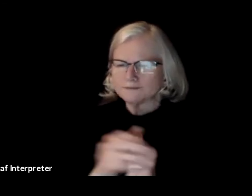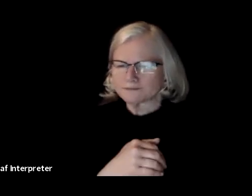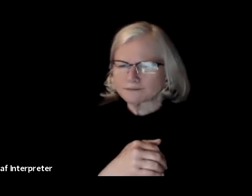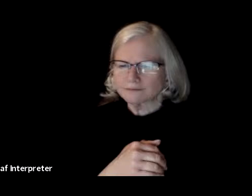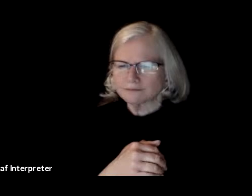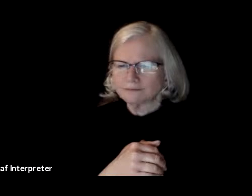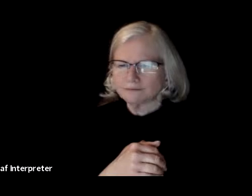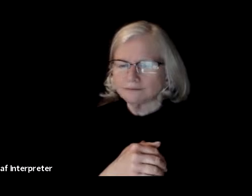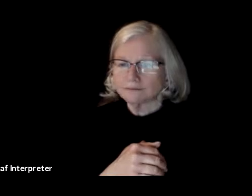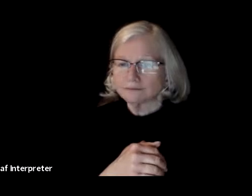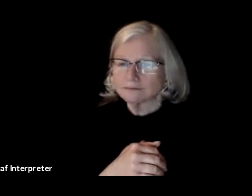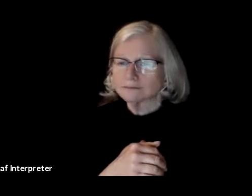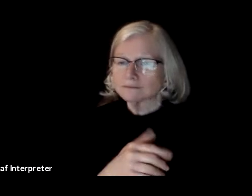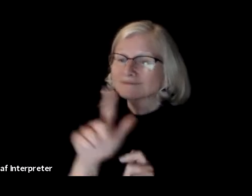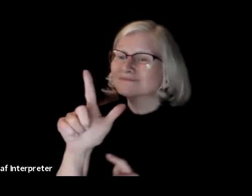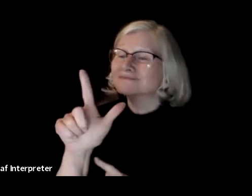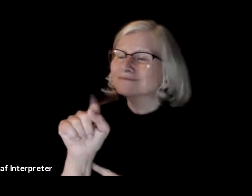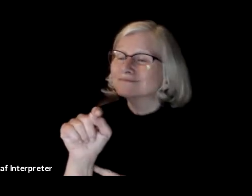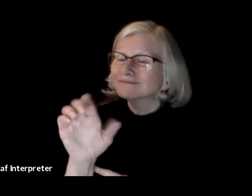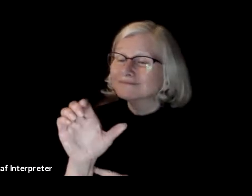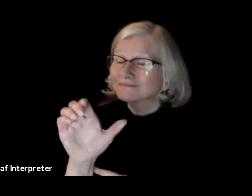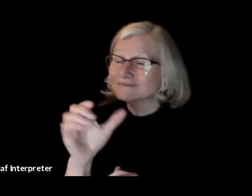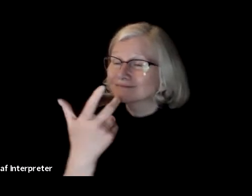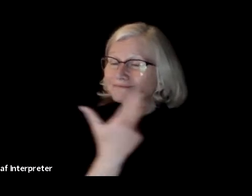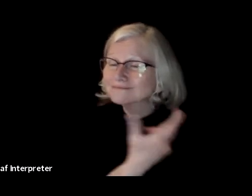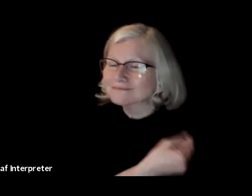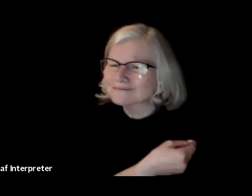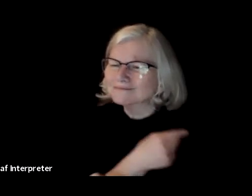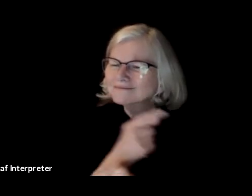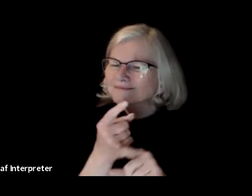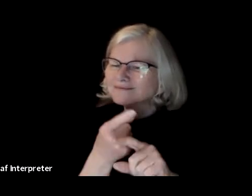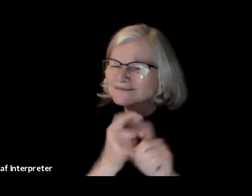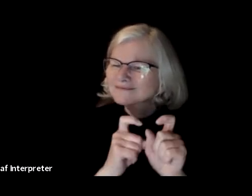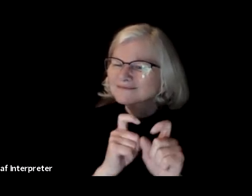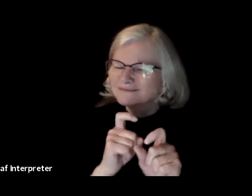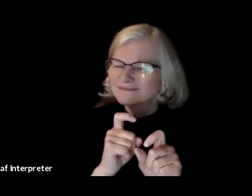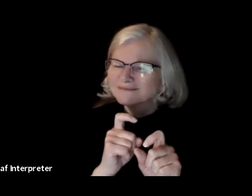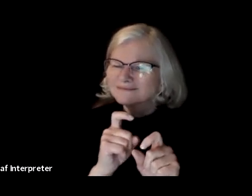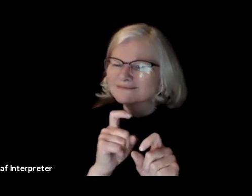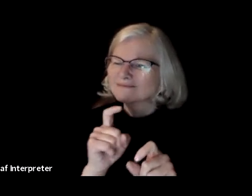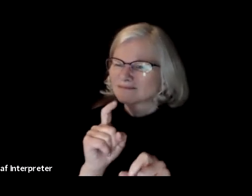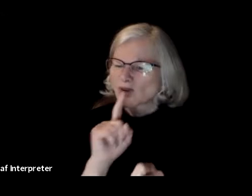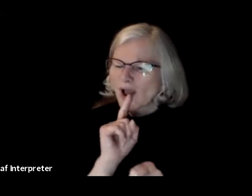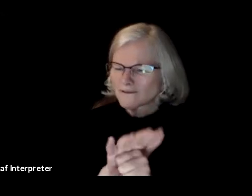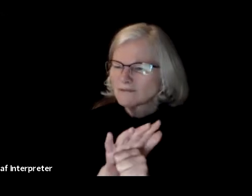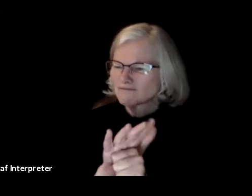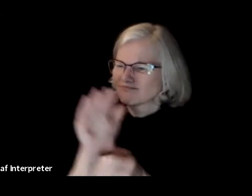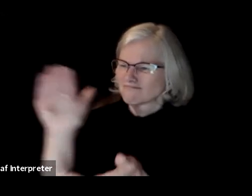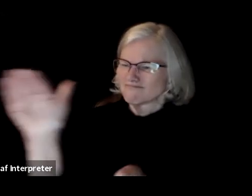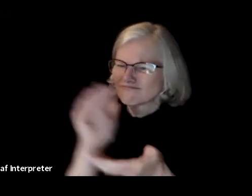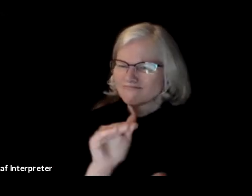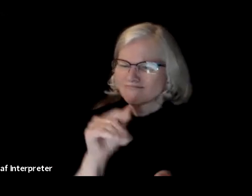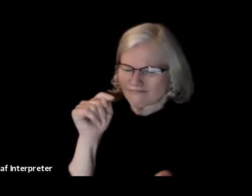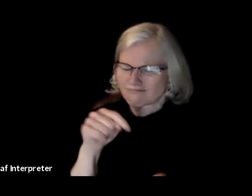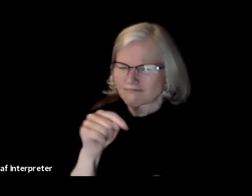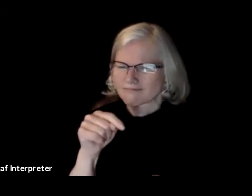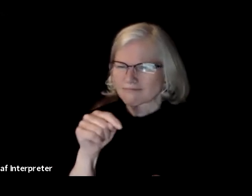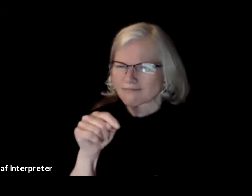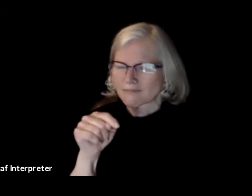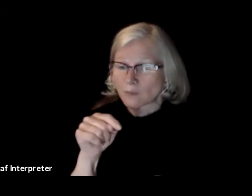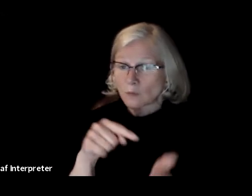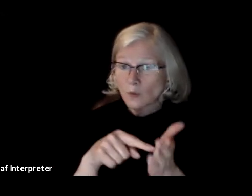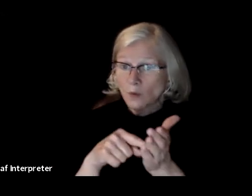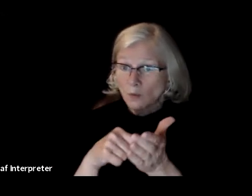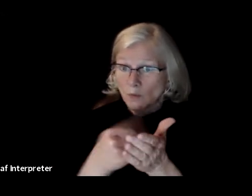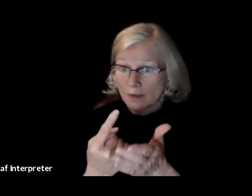dedicated stream, but with that being almost done, will that somehow free up more doses for